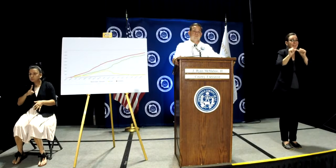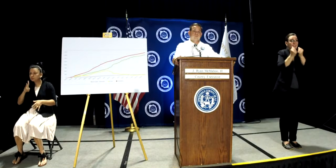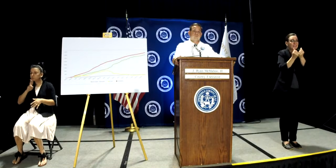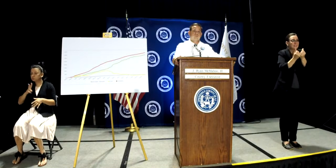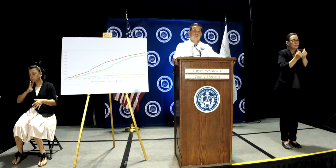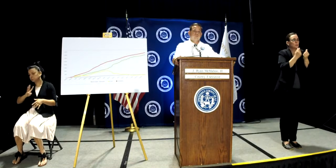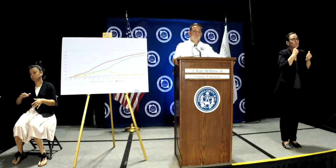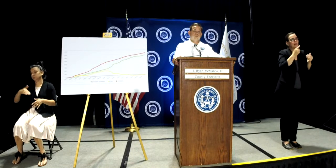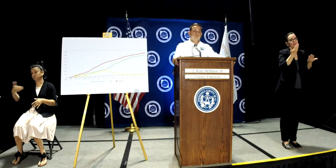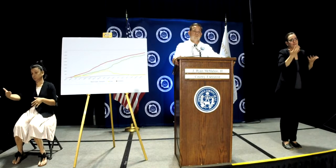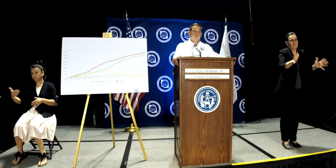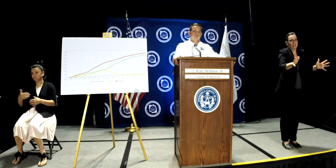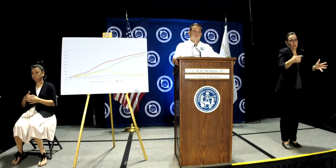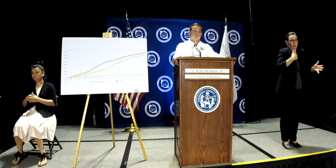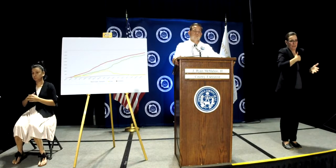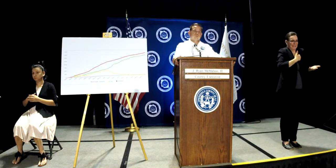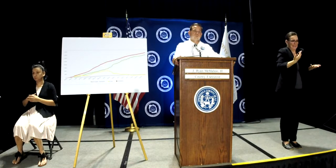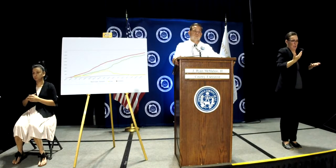your hole entirely?